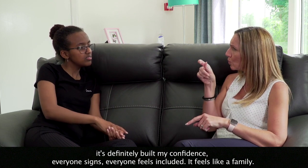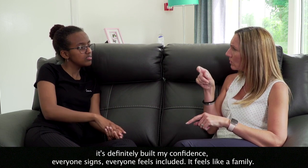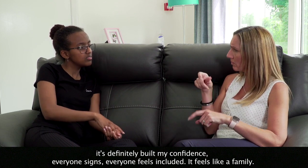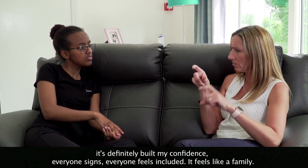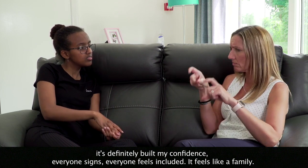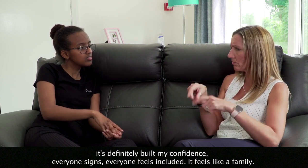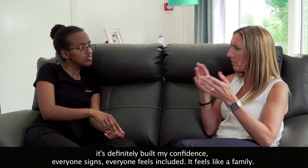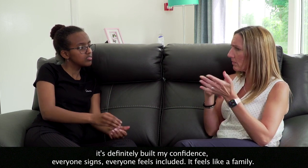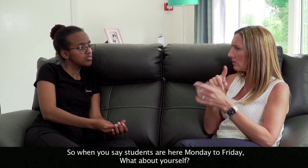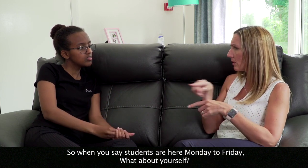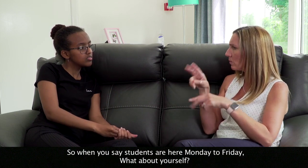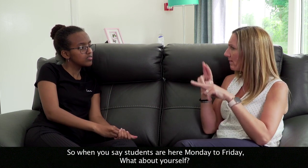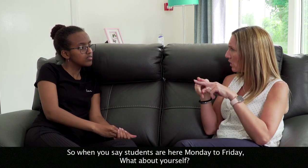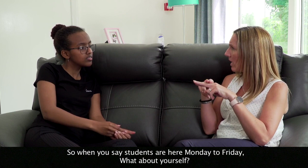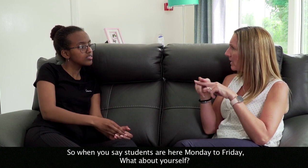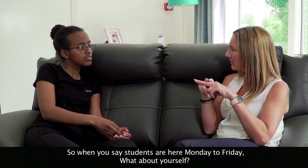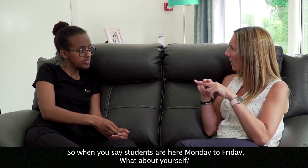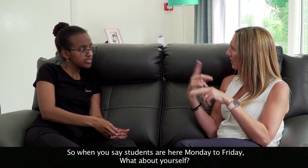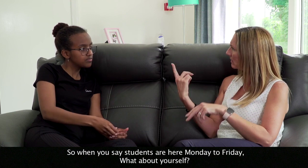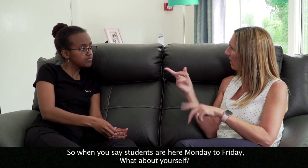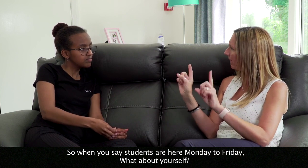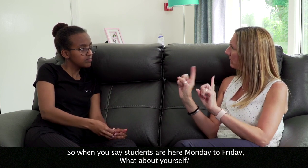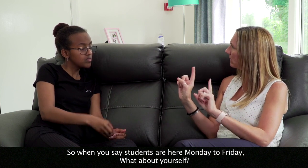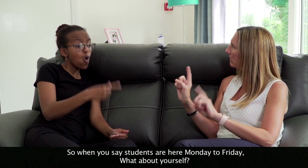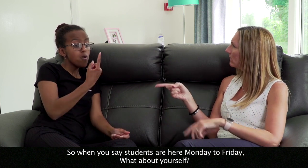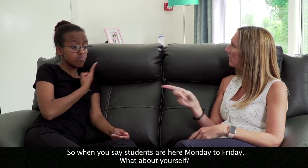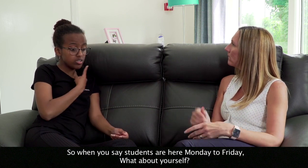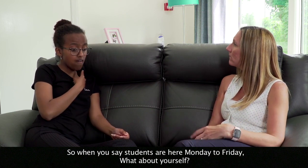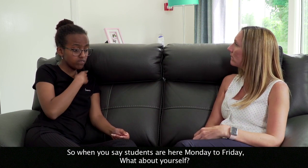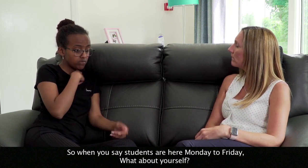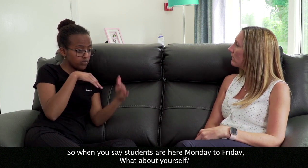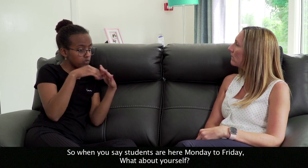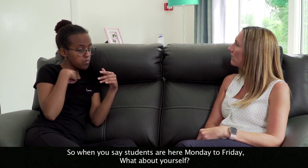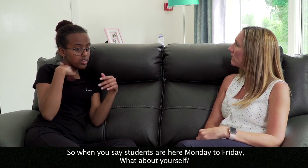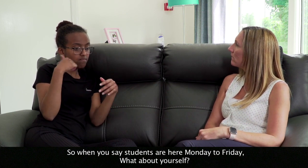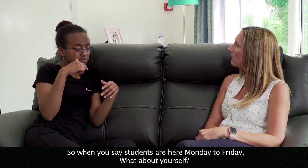family. So when you say students are here Monday to Friday, what about yourself?